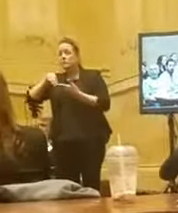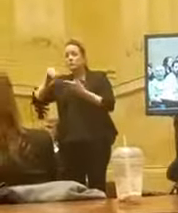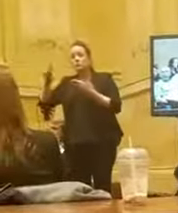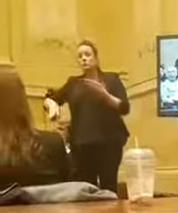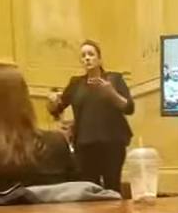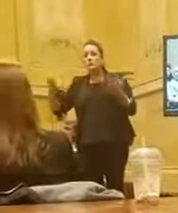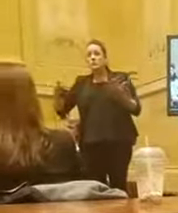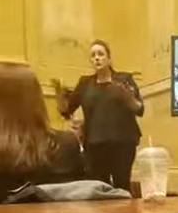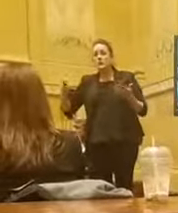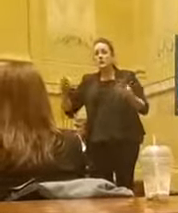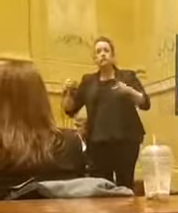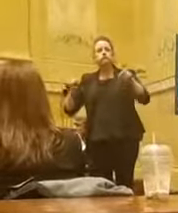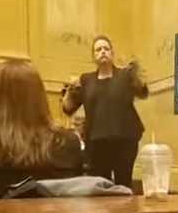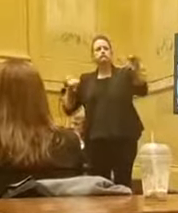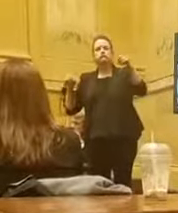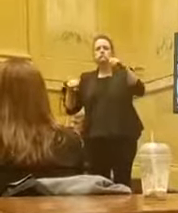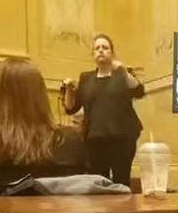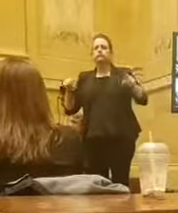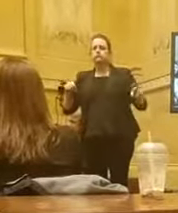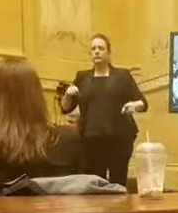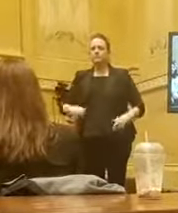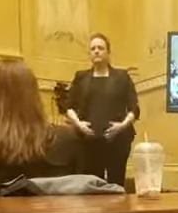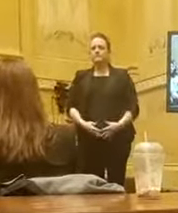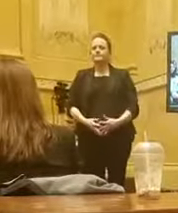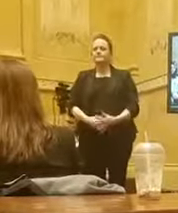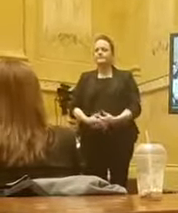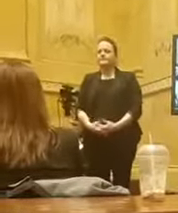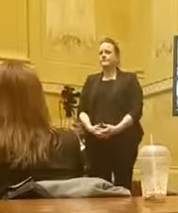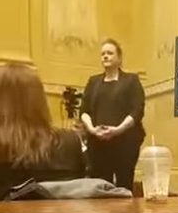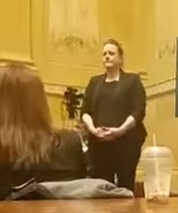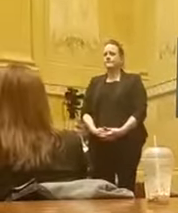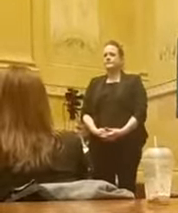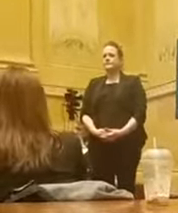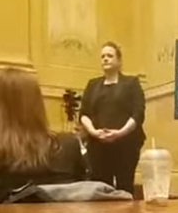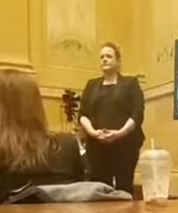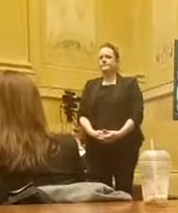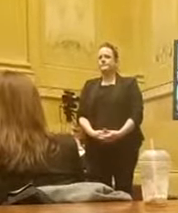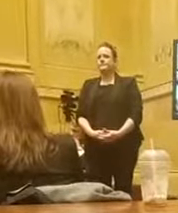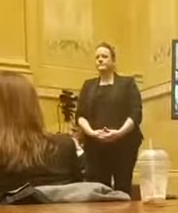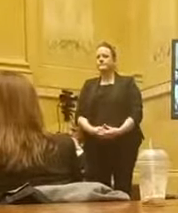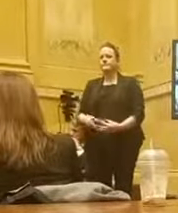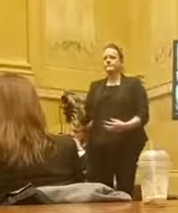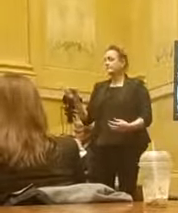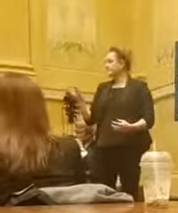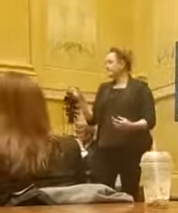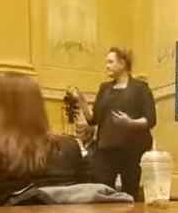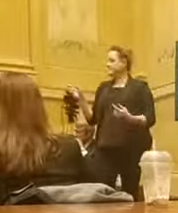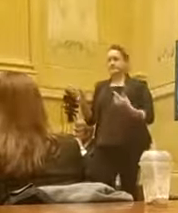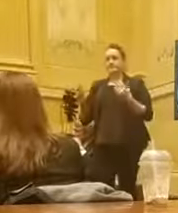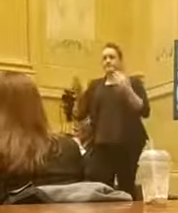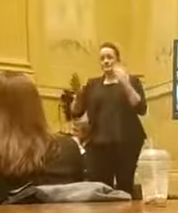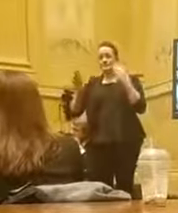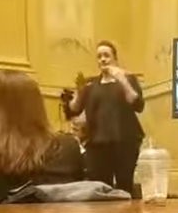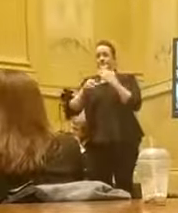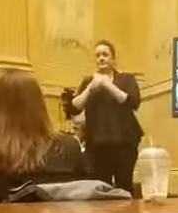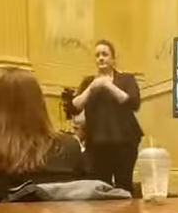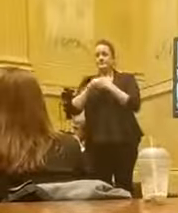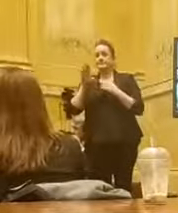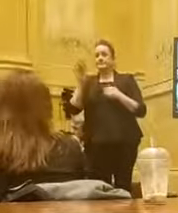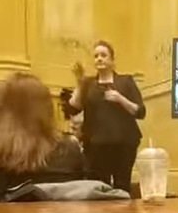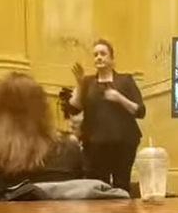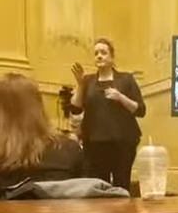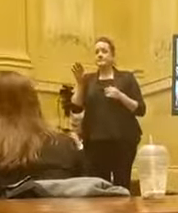And I think I would like to say, sure, I'll just say thank you, everybody, for making the effort to come and